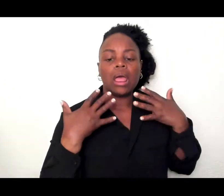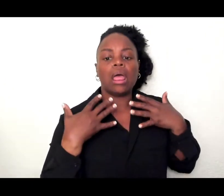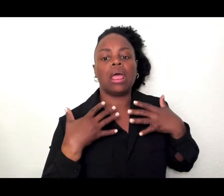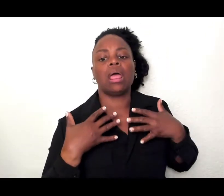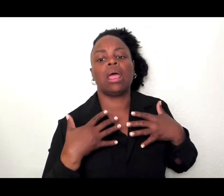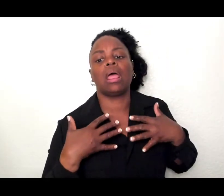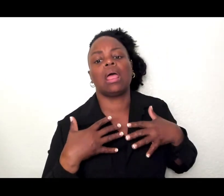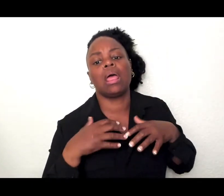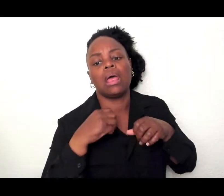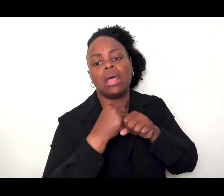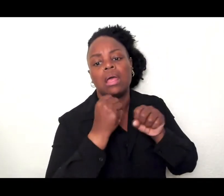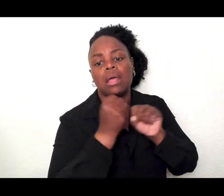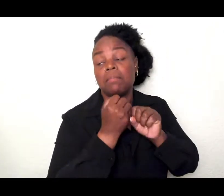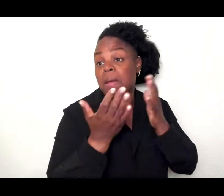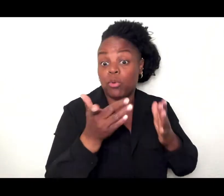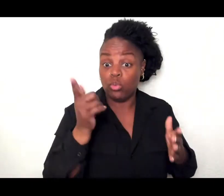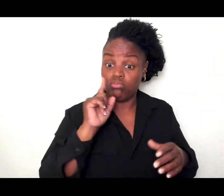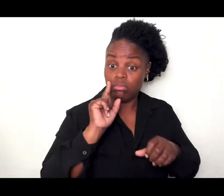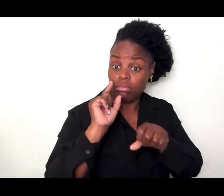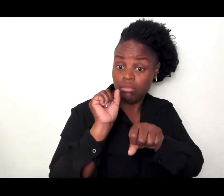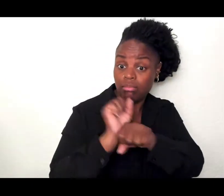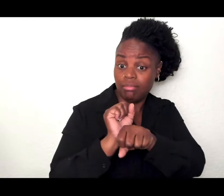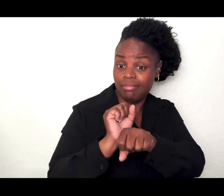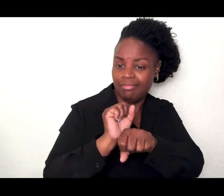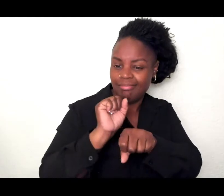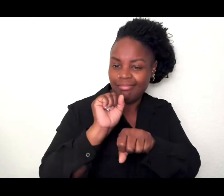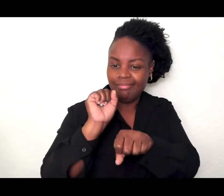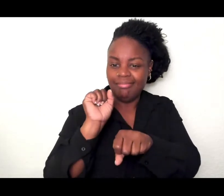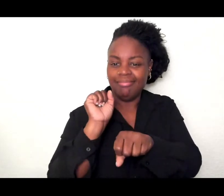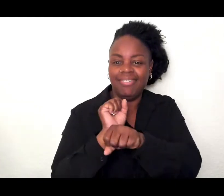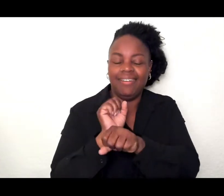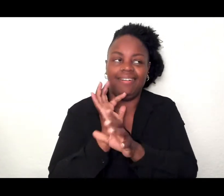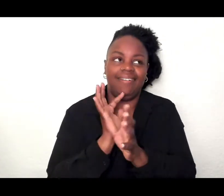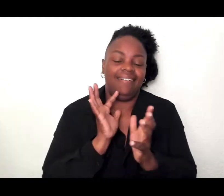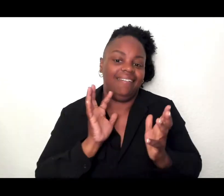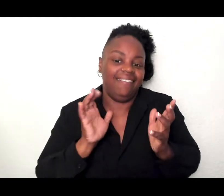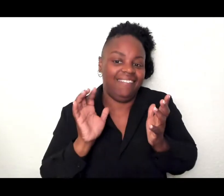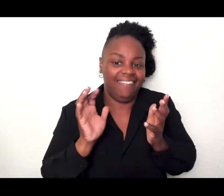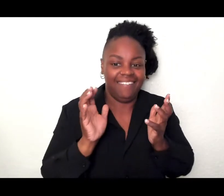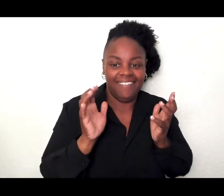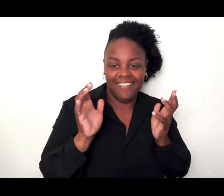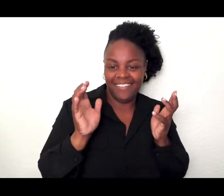you're dying. Maybe you will.